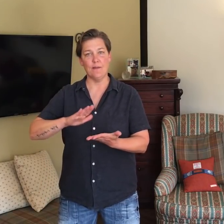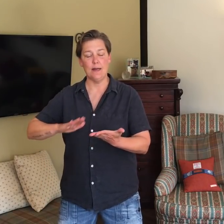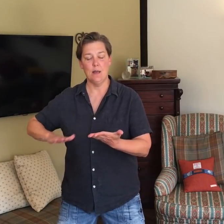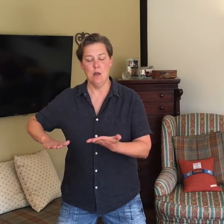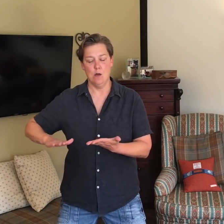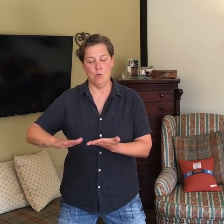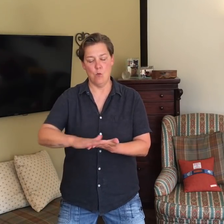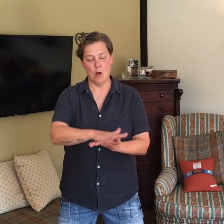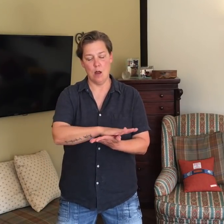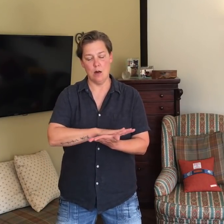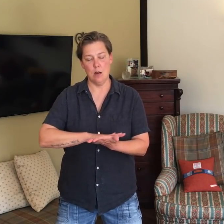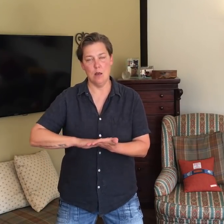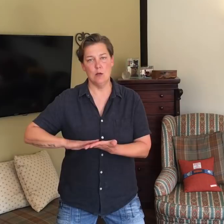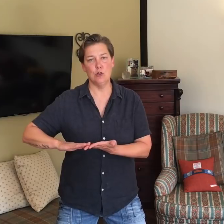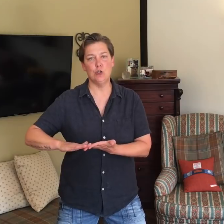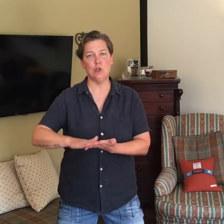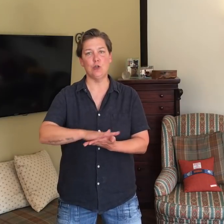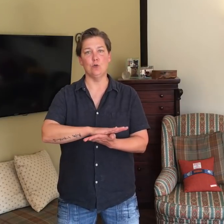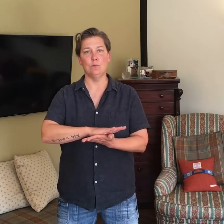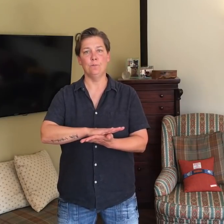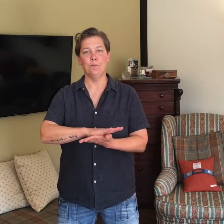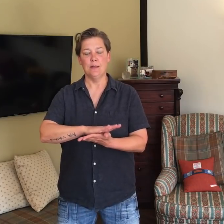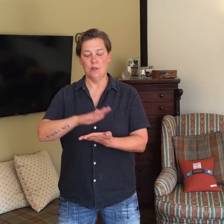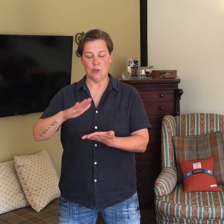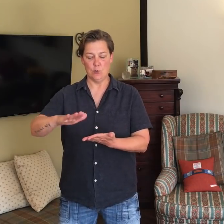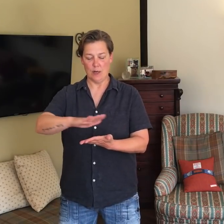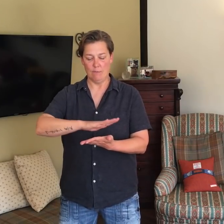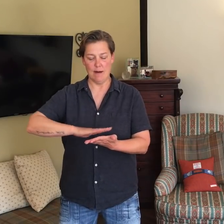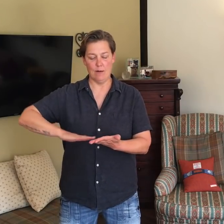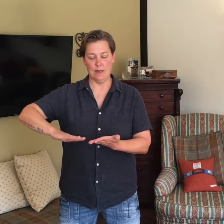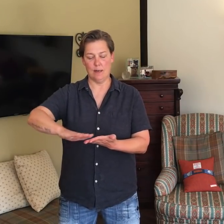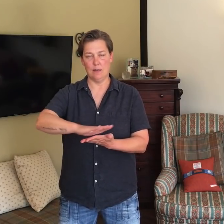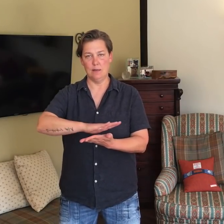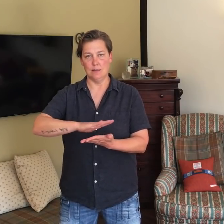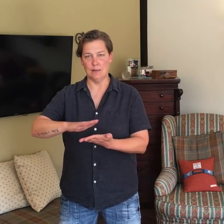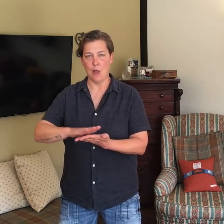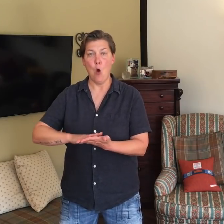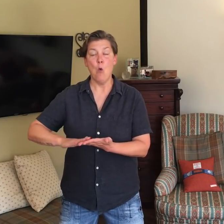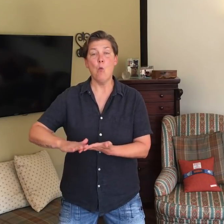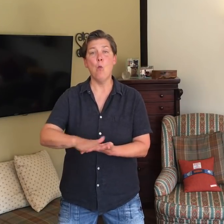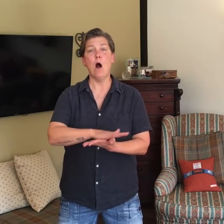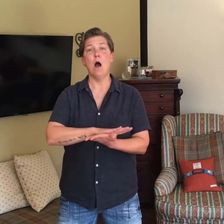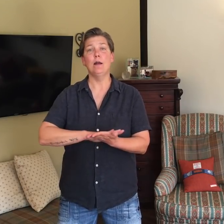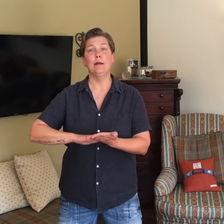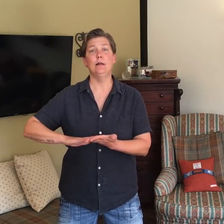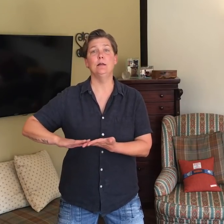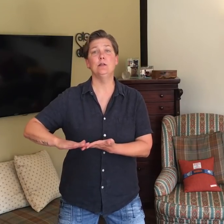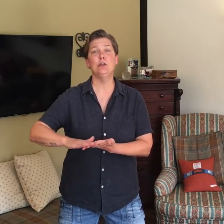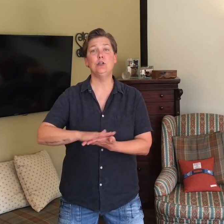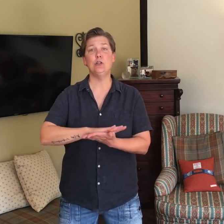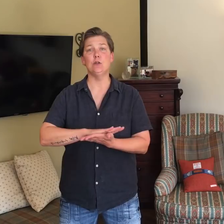it. 1, 2. We're going around like this. 1, 2. And